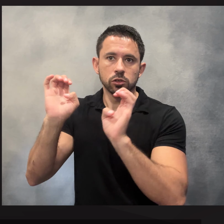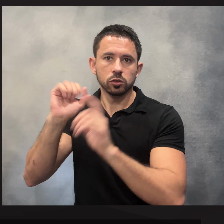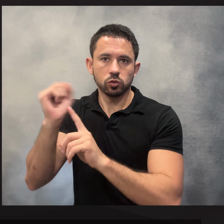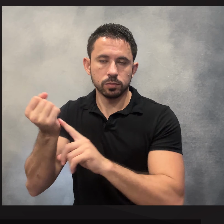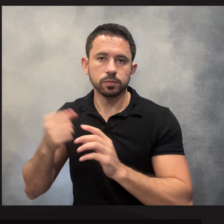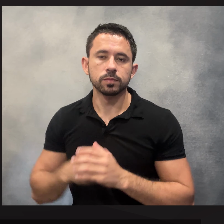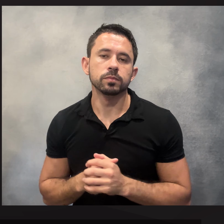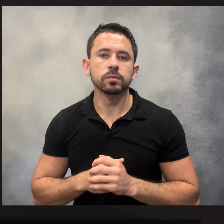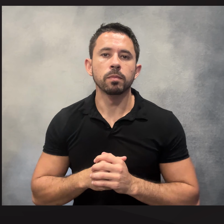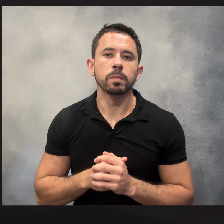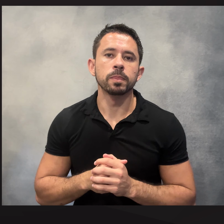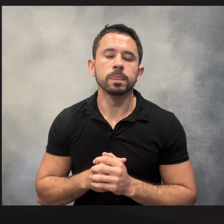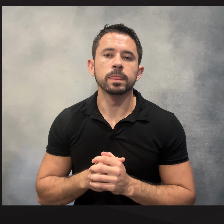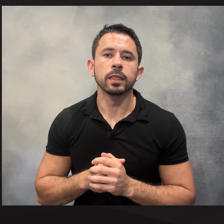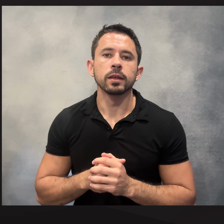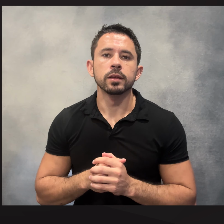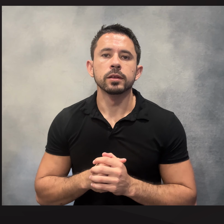situations.